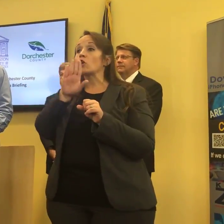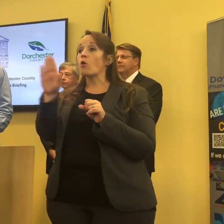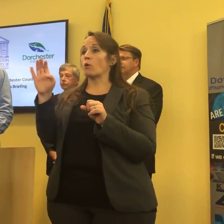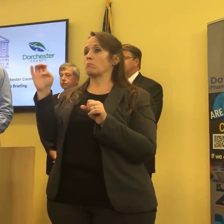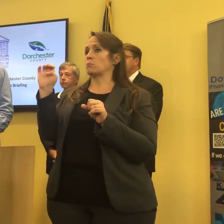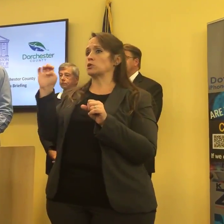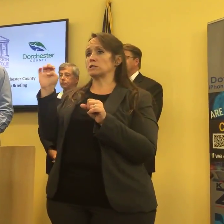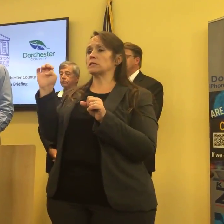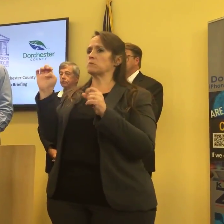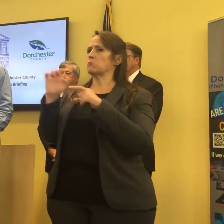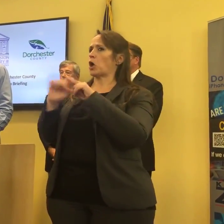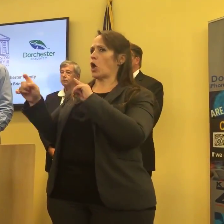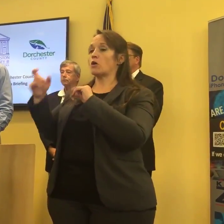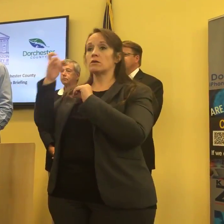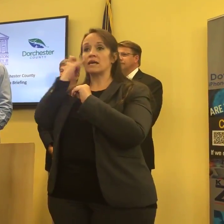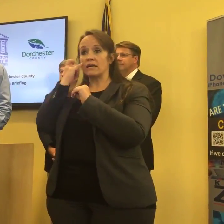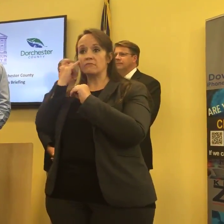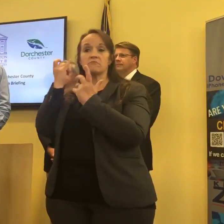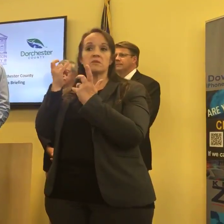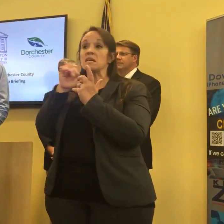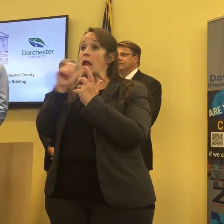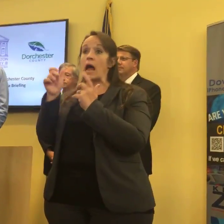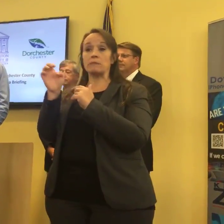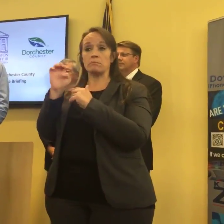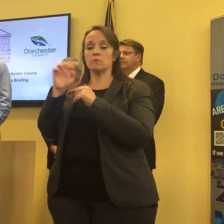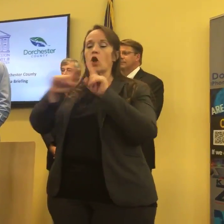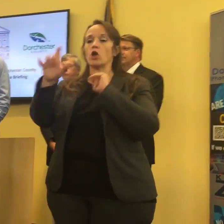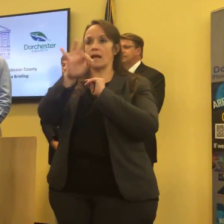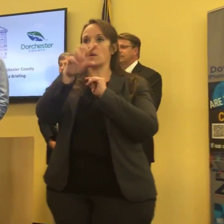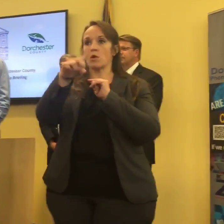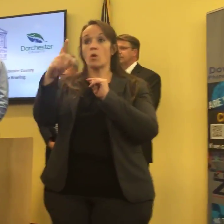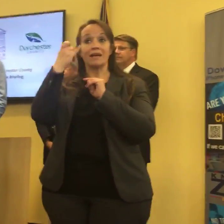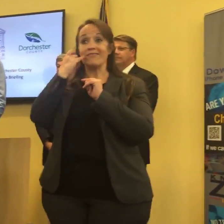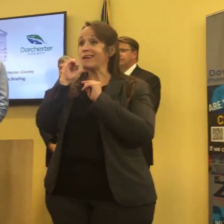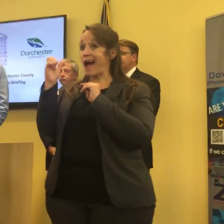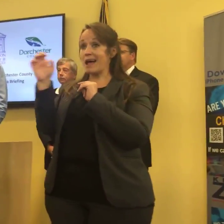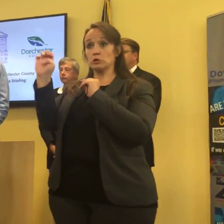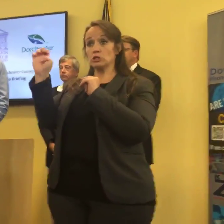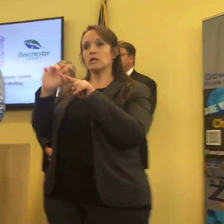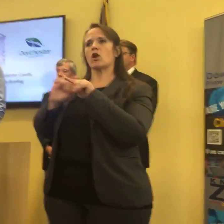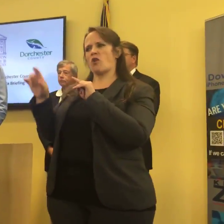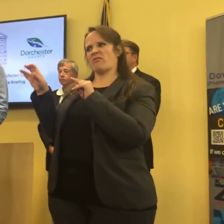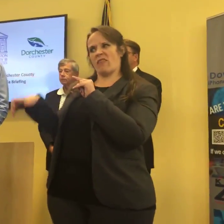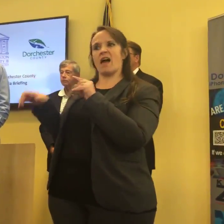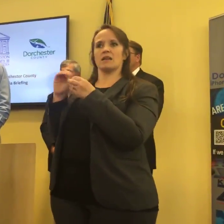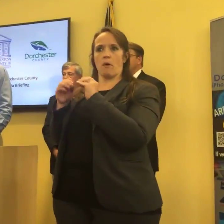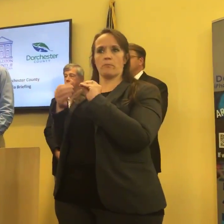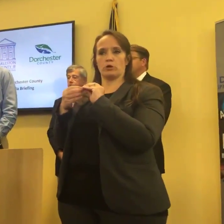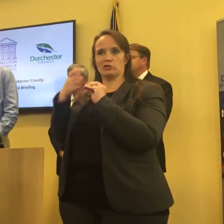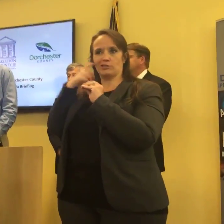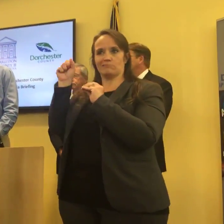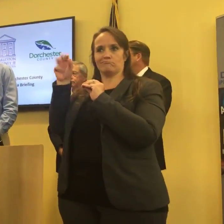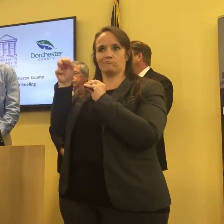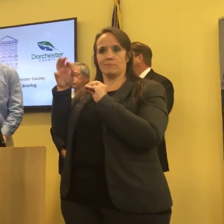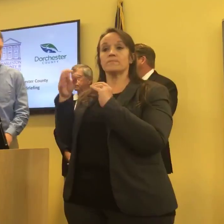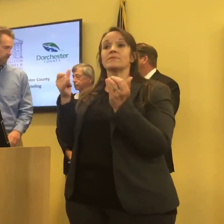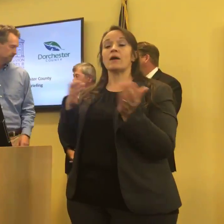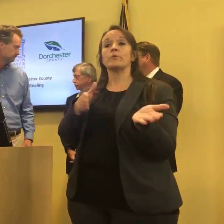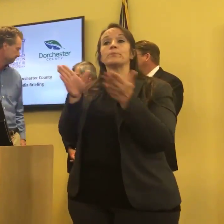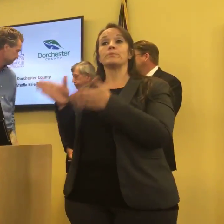can call the Charleston County Citizens Information Line. At this time, I'd like to turn the press conference over to Dorchester County Chairman, Jay